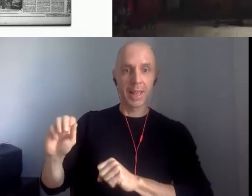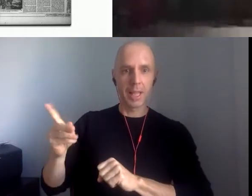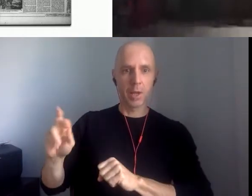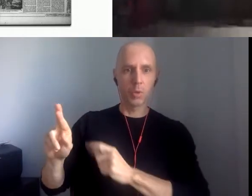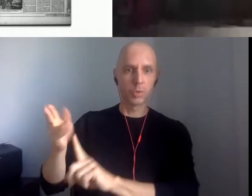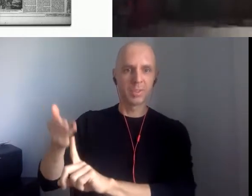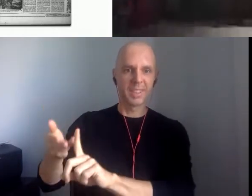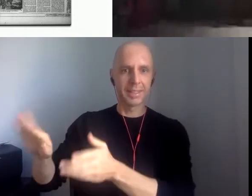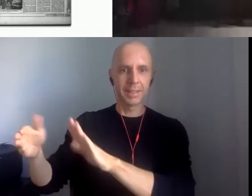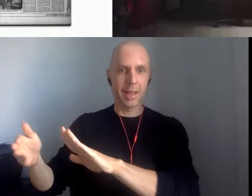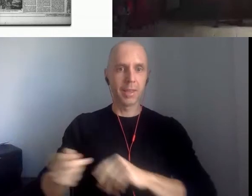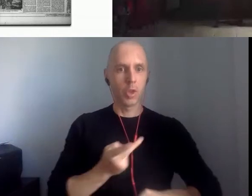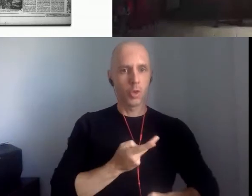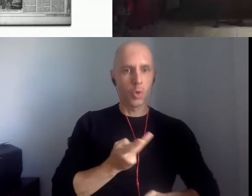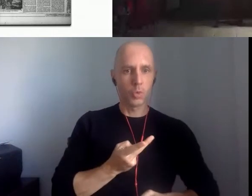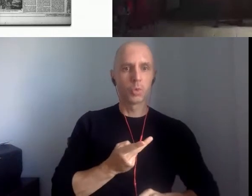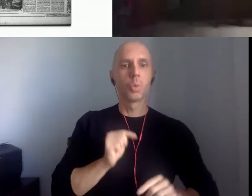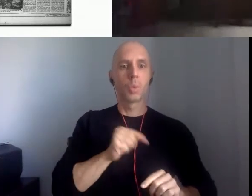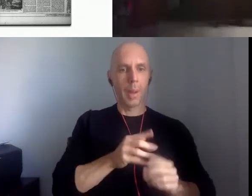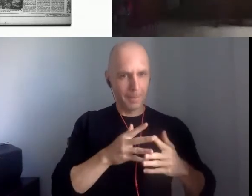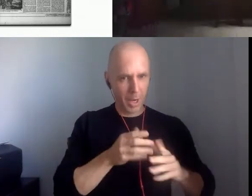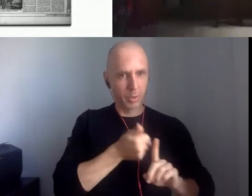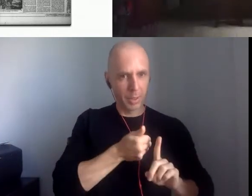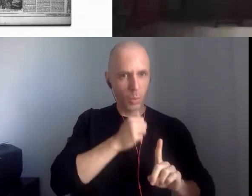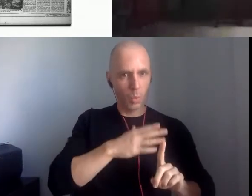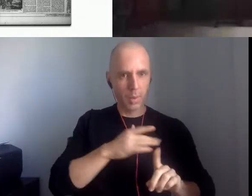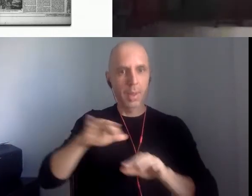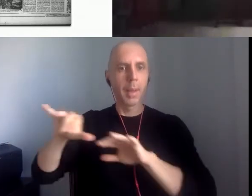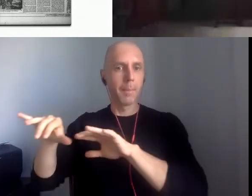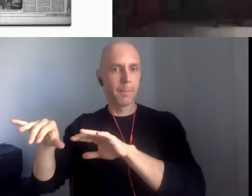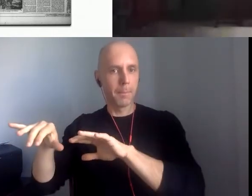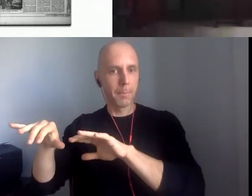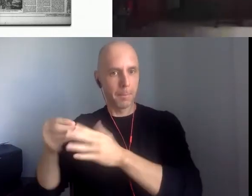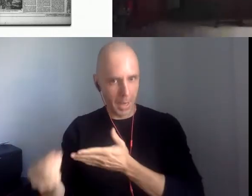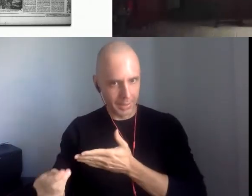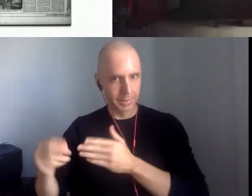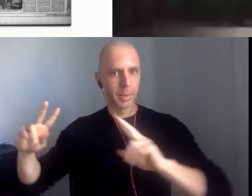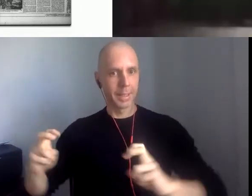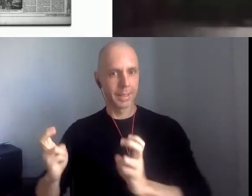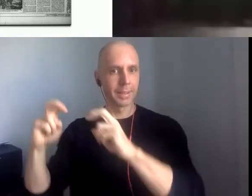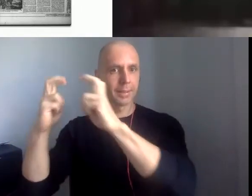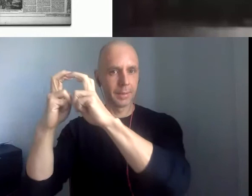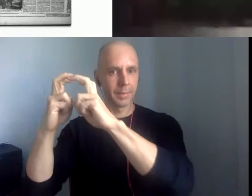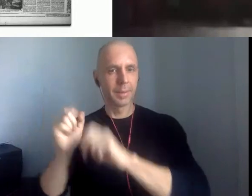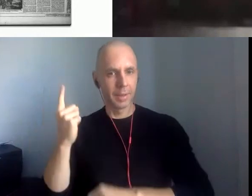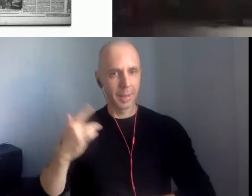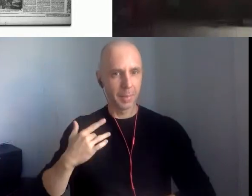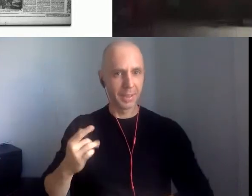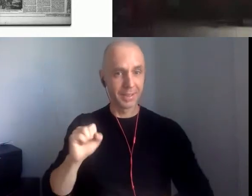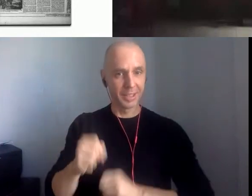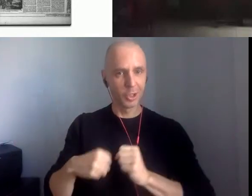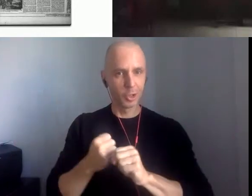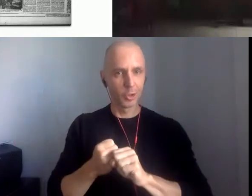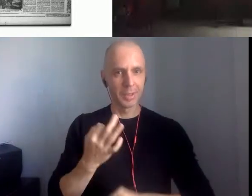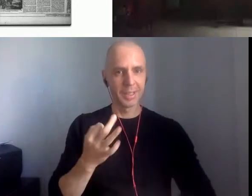in rather odd circumstances. It goes down as a shooting accident. That can mean many things. In 1932 at